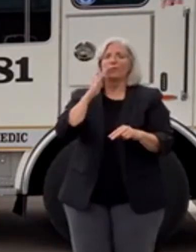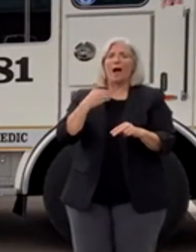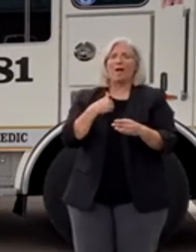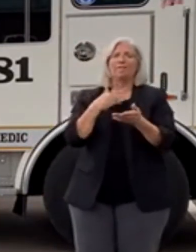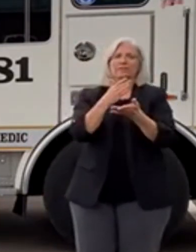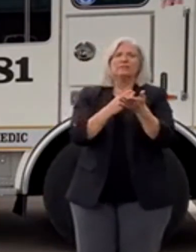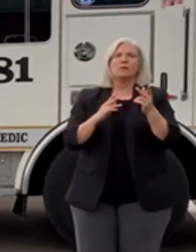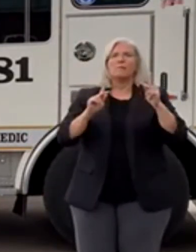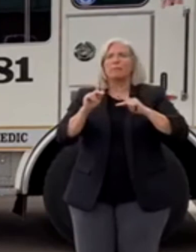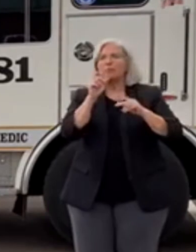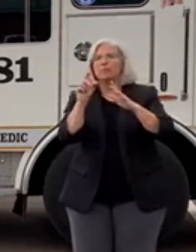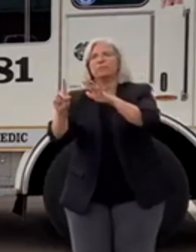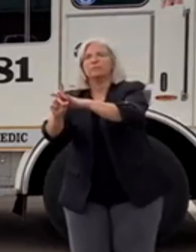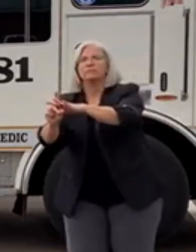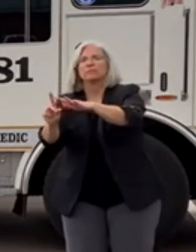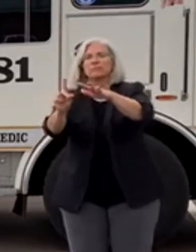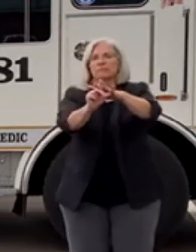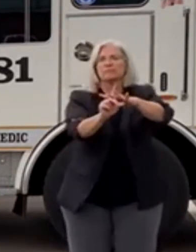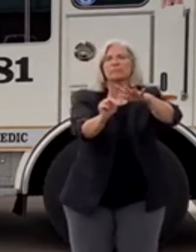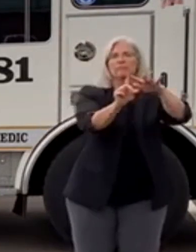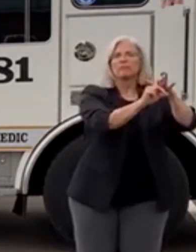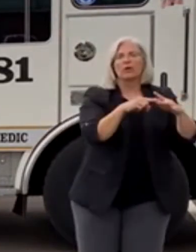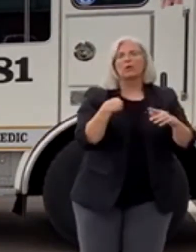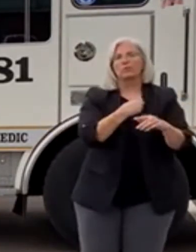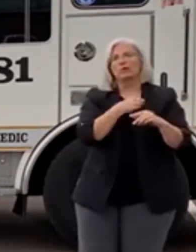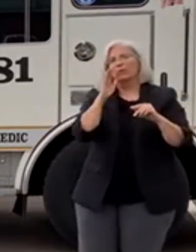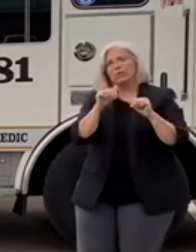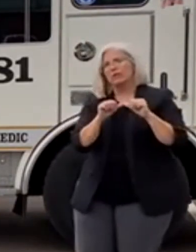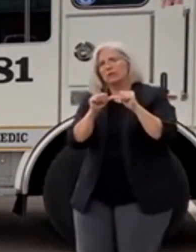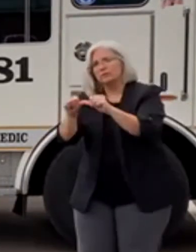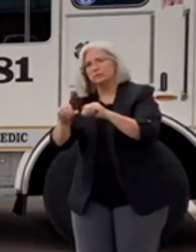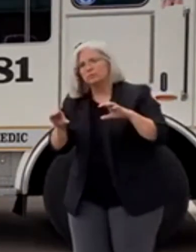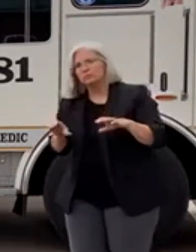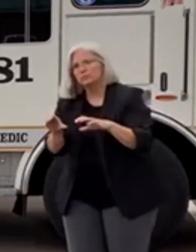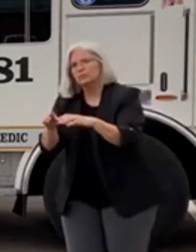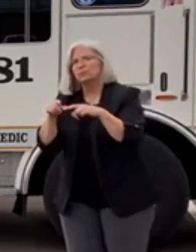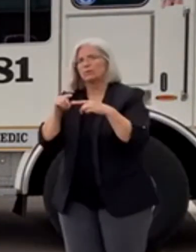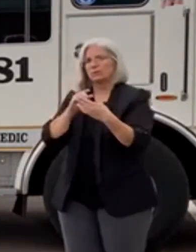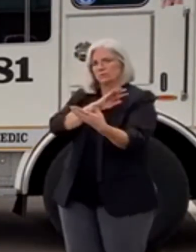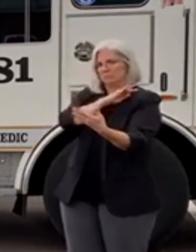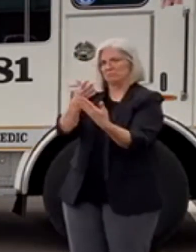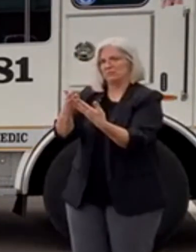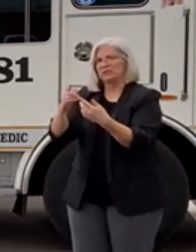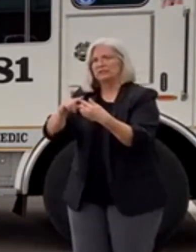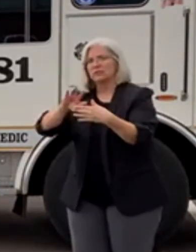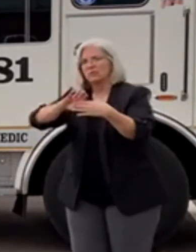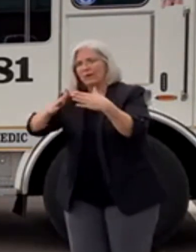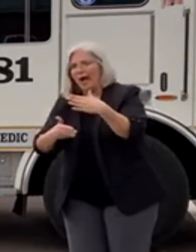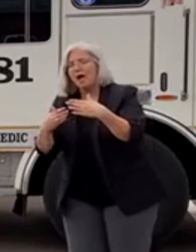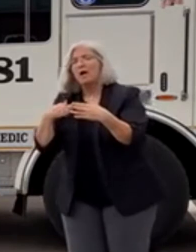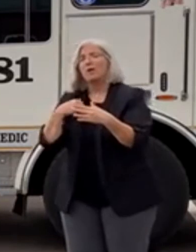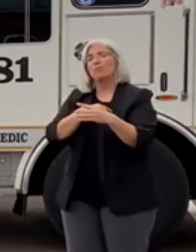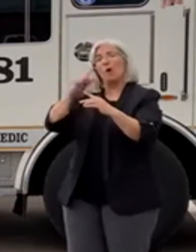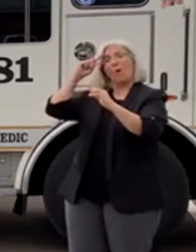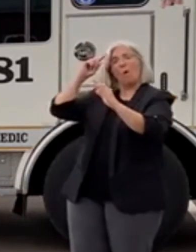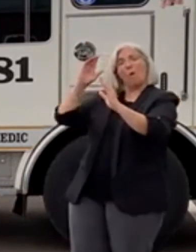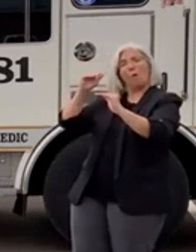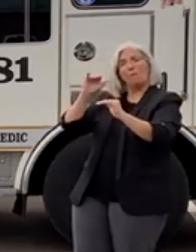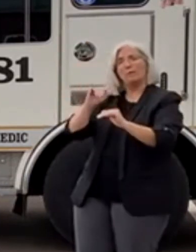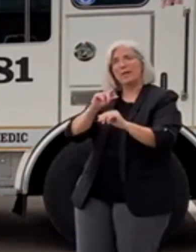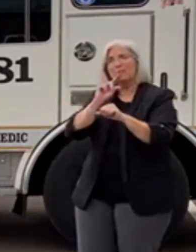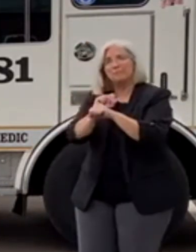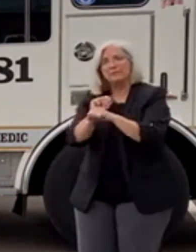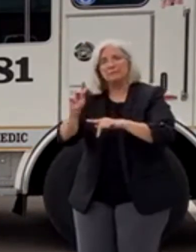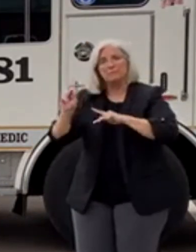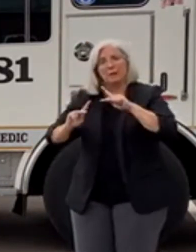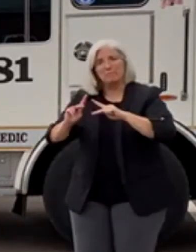continue that effort throughout the weekend. And again, our hope and our goal is to see that people are in compliance and that we don't